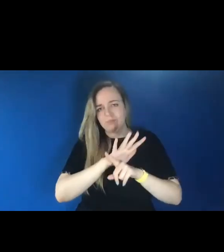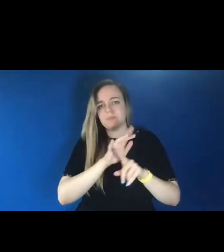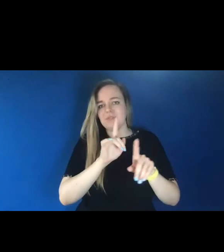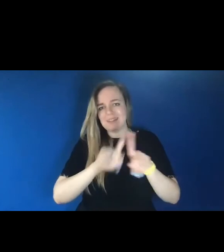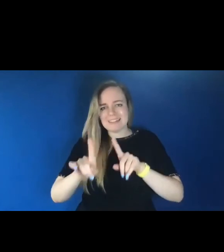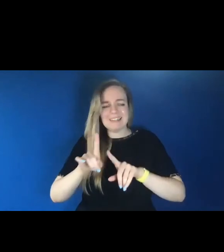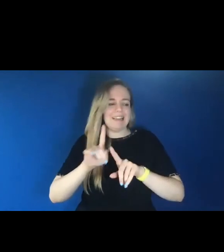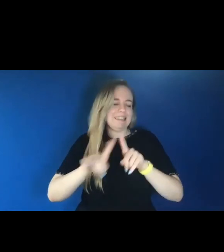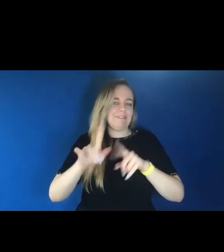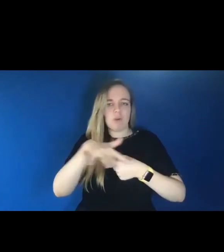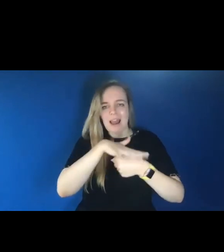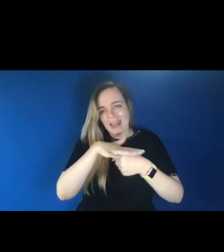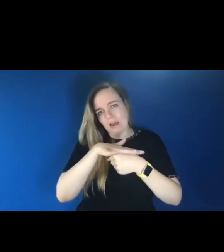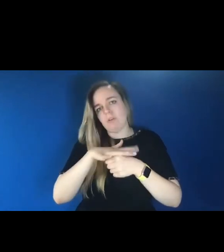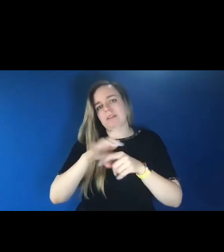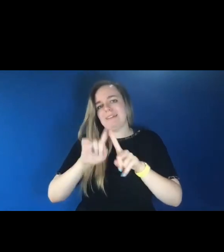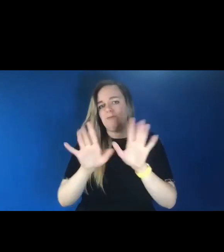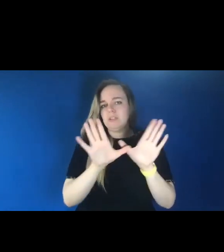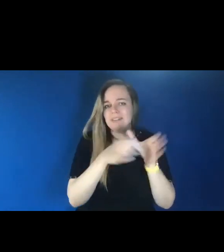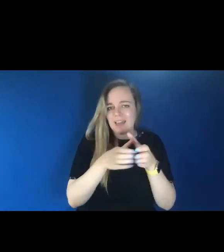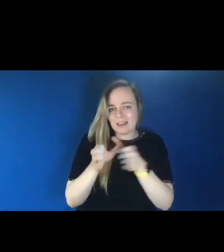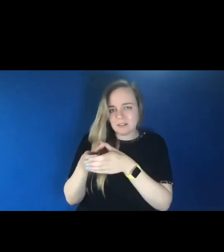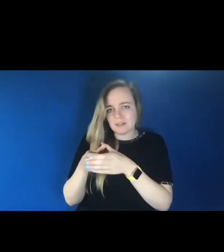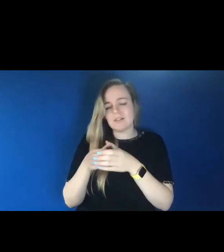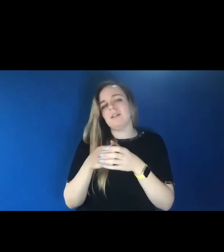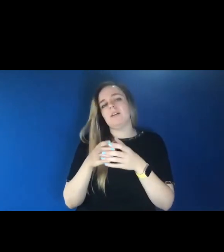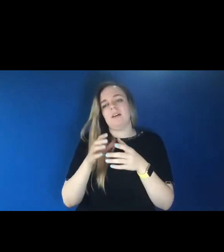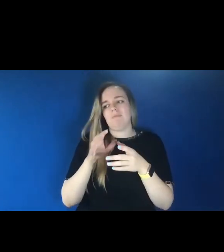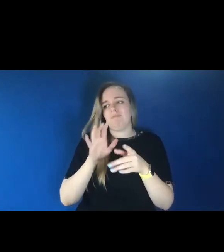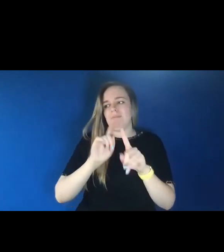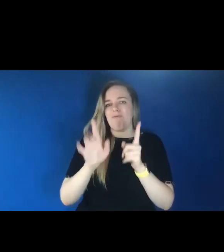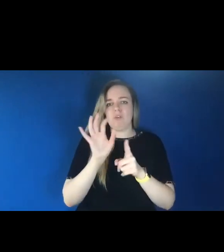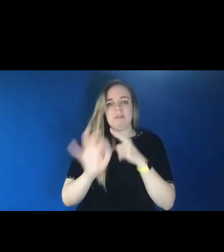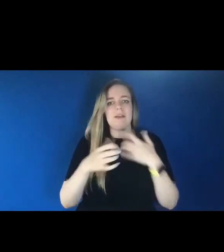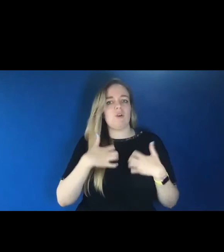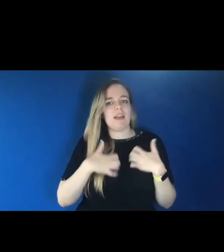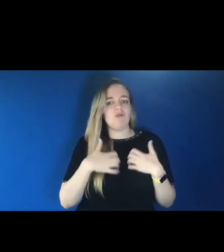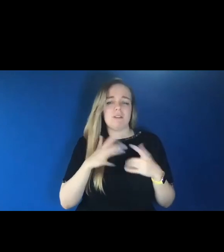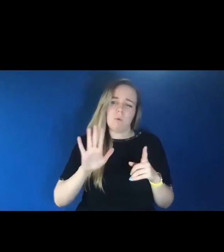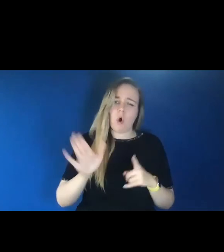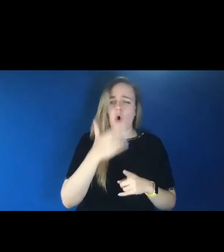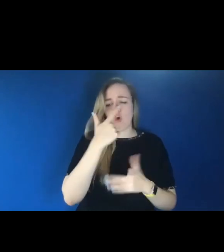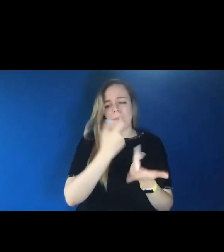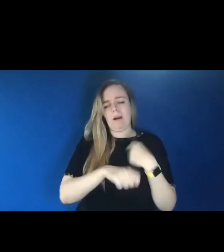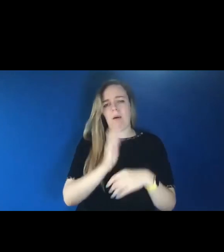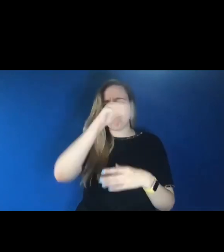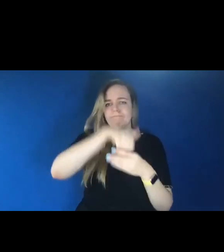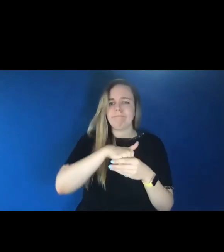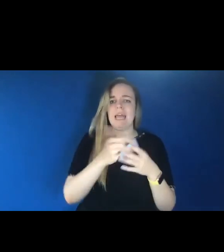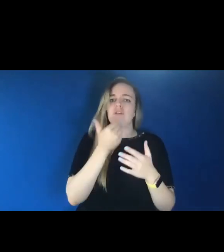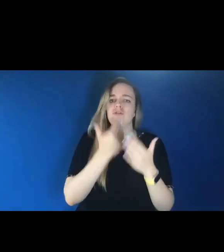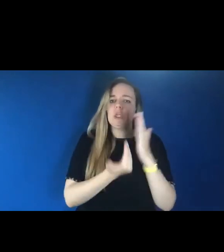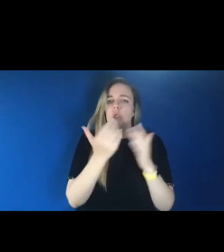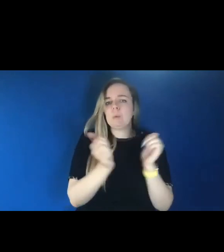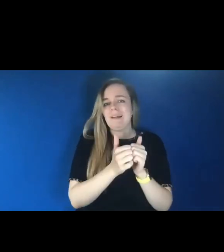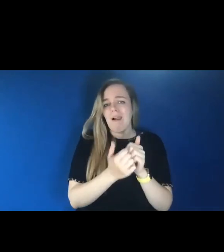spaces in and different sectors and different special interests, everybody could be active in trying to make a Green New Deal happen. So